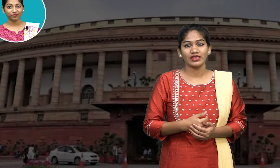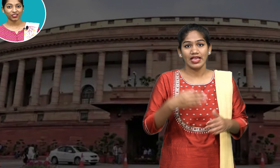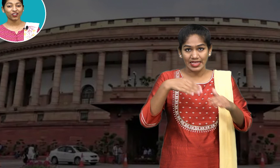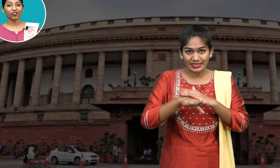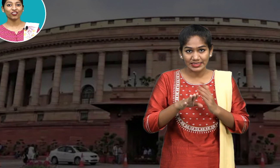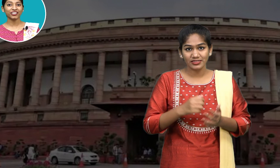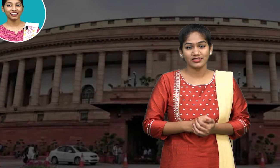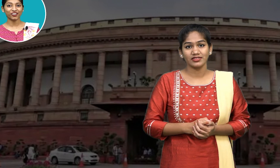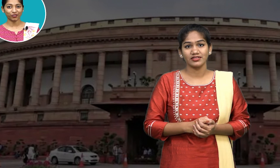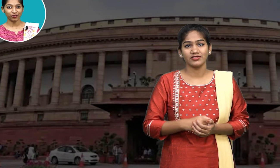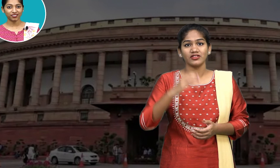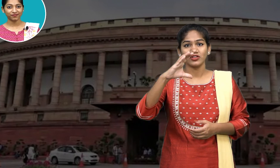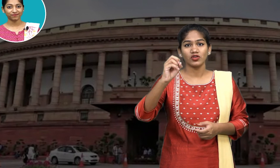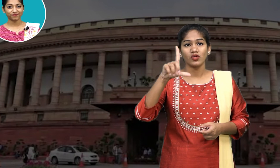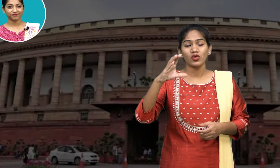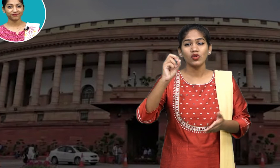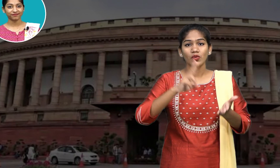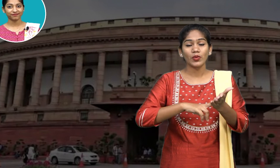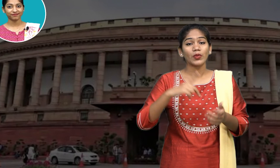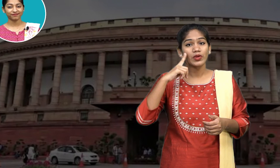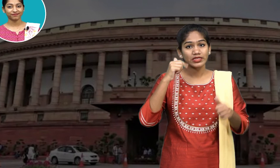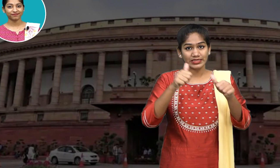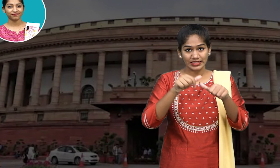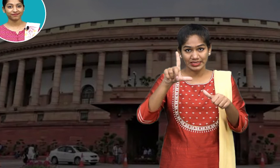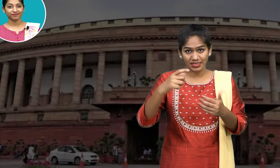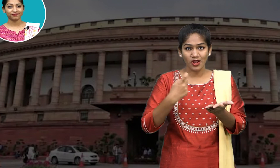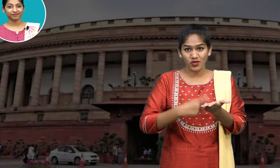Under colonial rule,